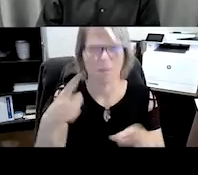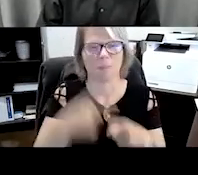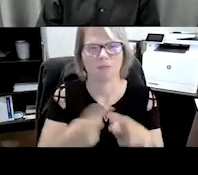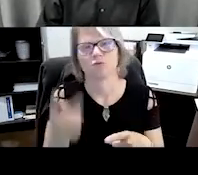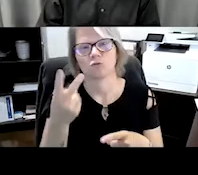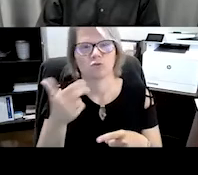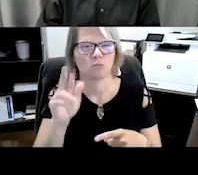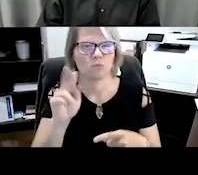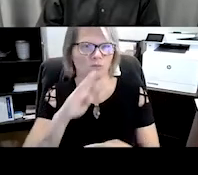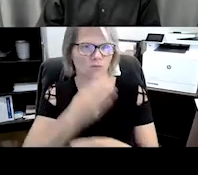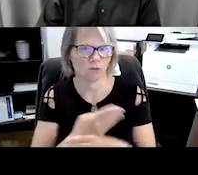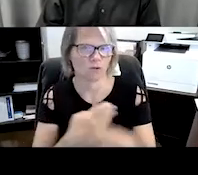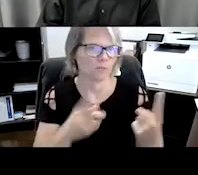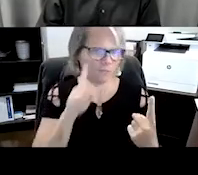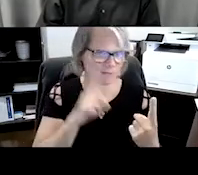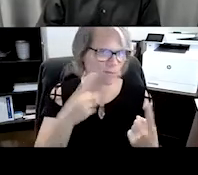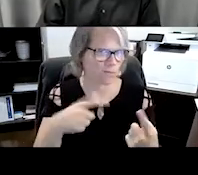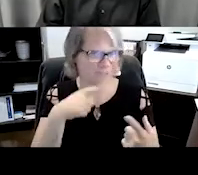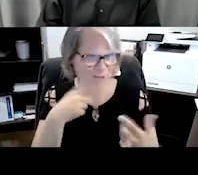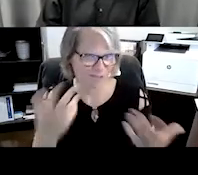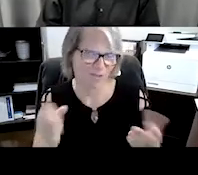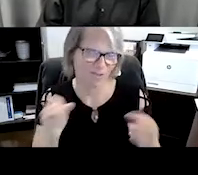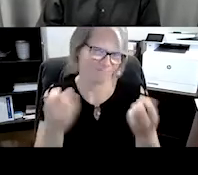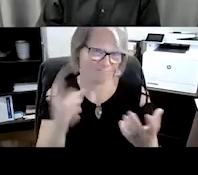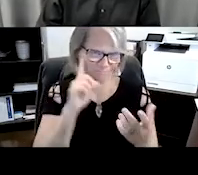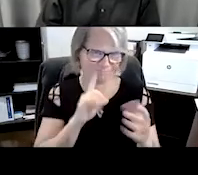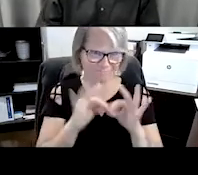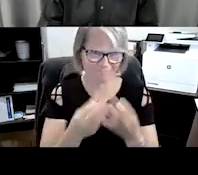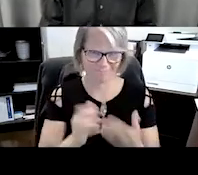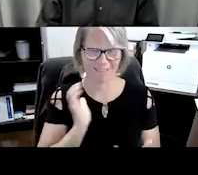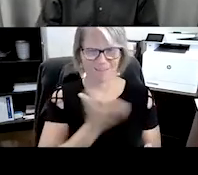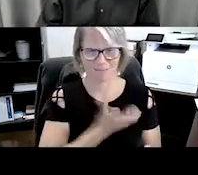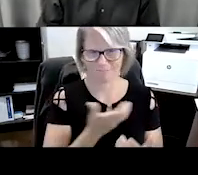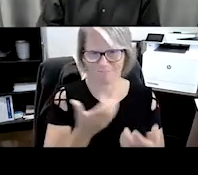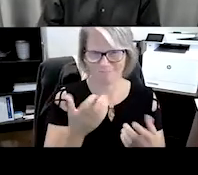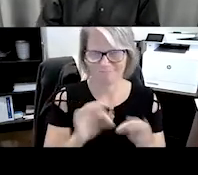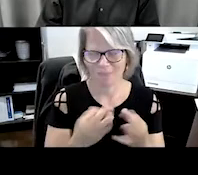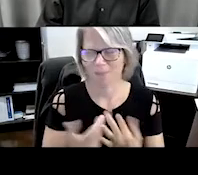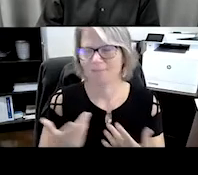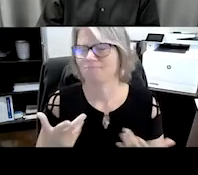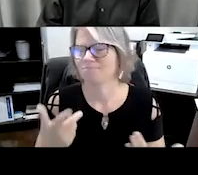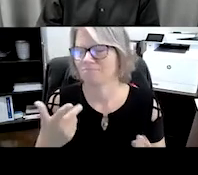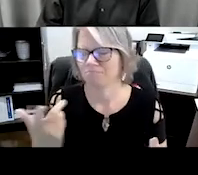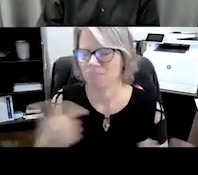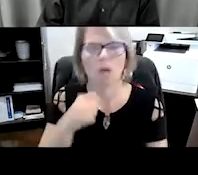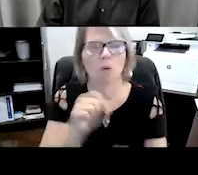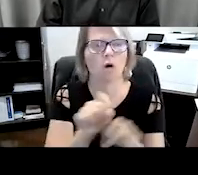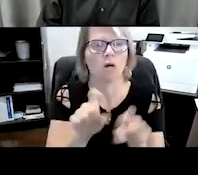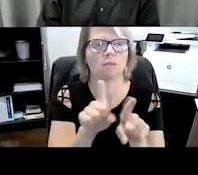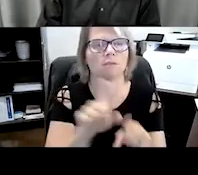got deaf and hearing children. So we have as well a mix in our